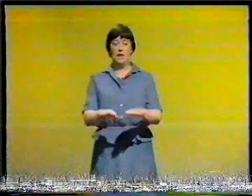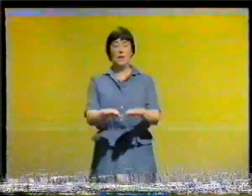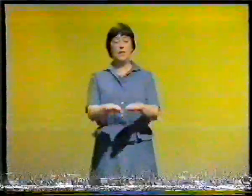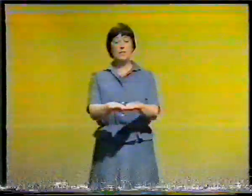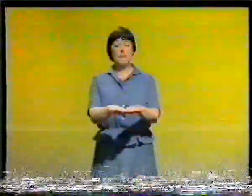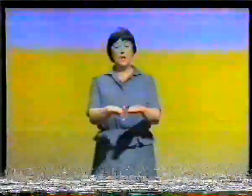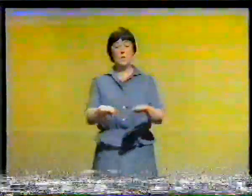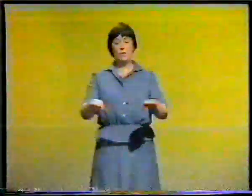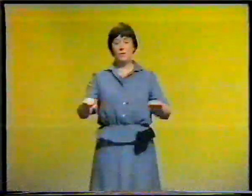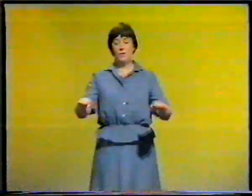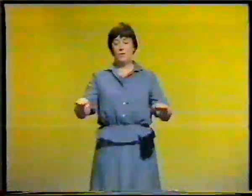Table.